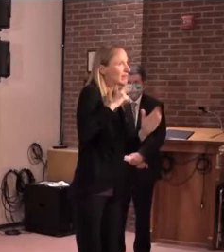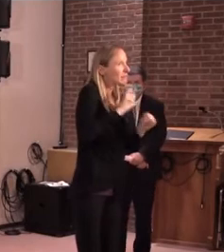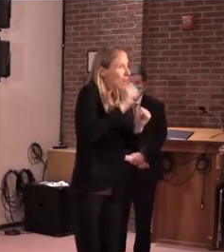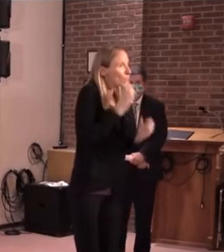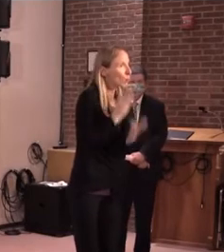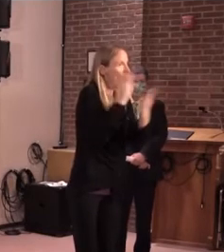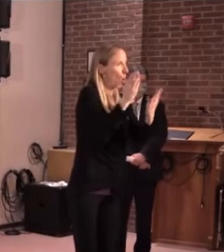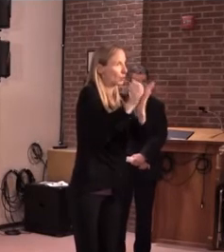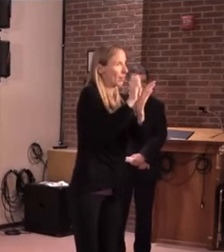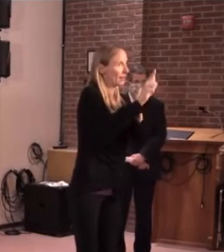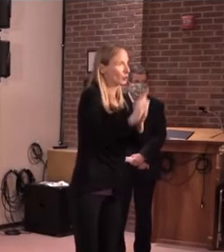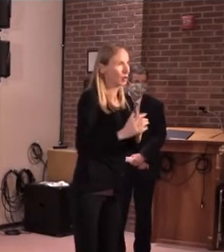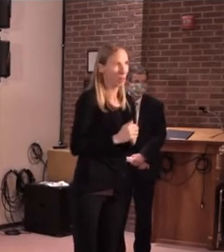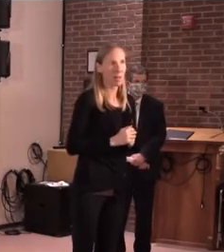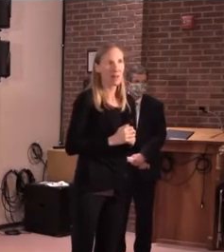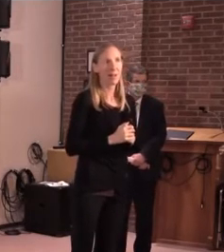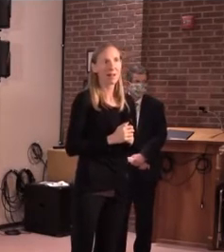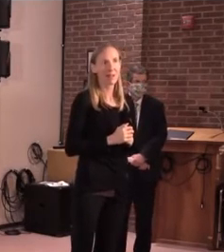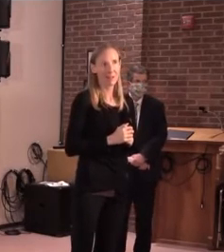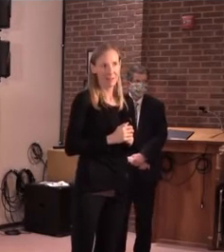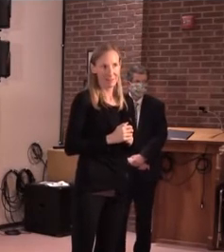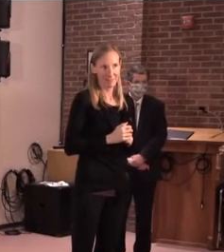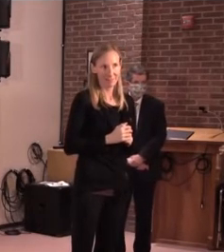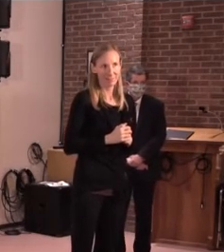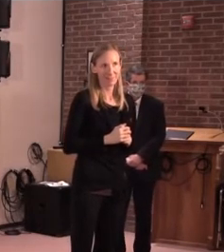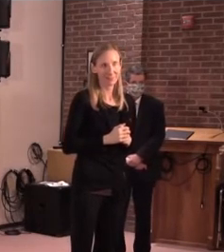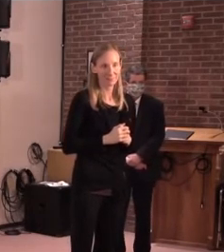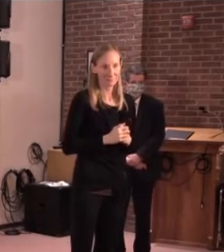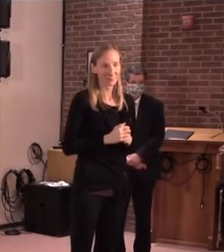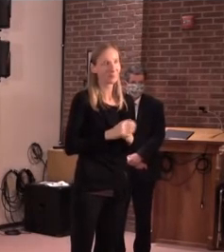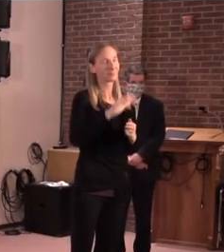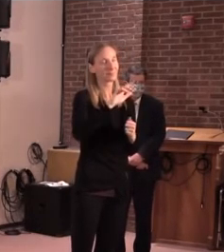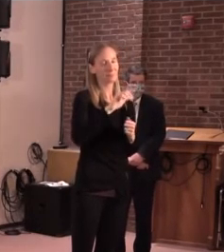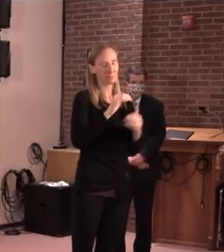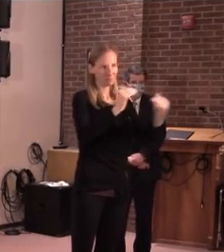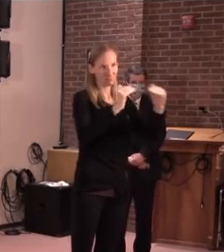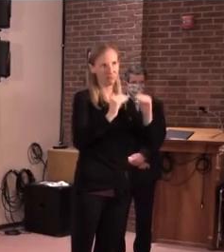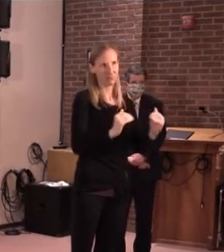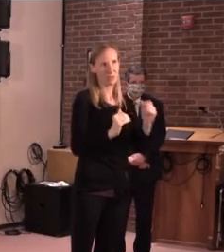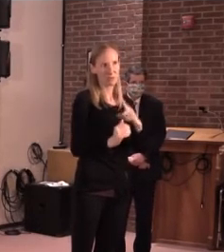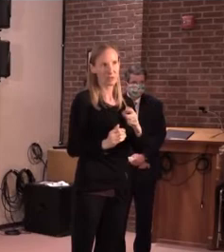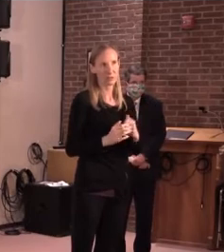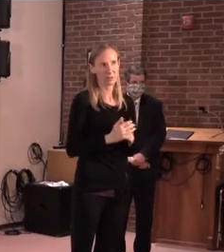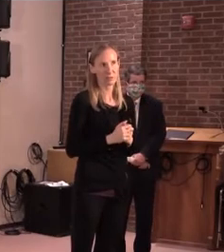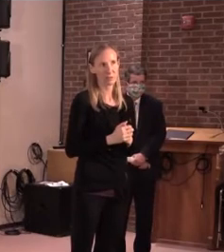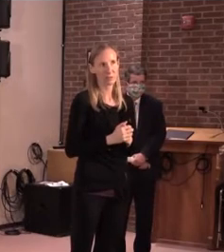Great, thank you very much. Thank you. Taylor, Channel 7.